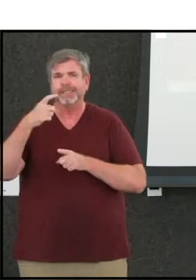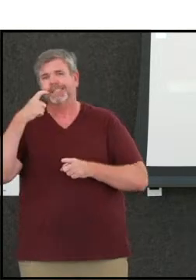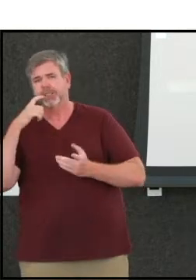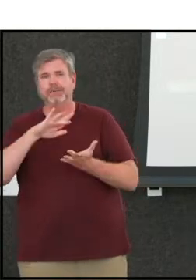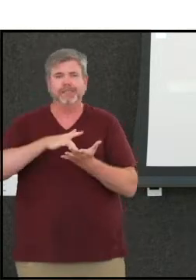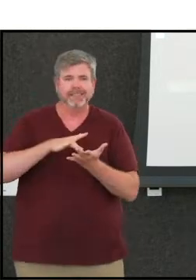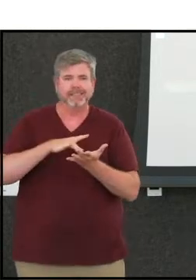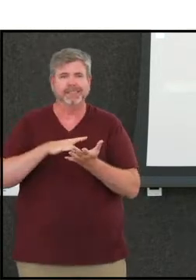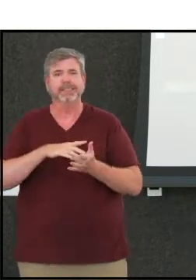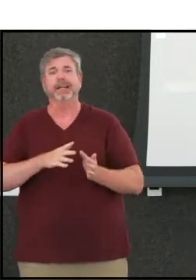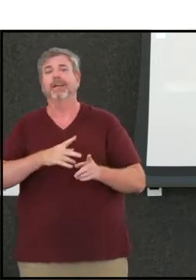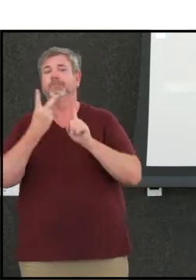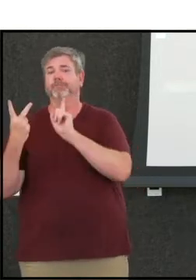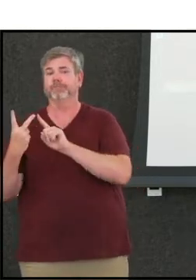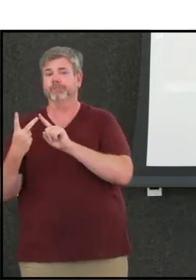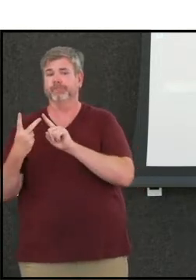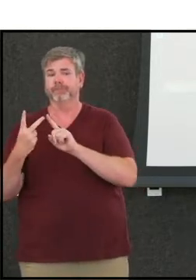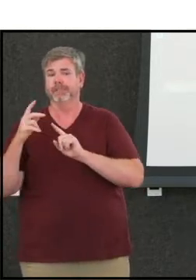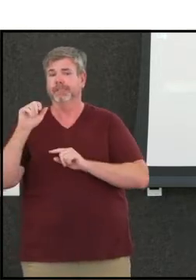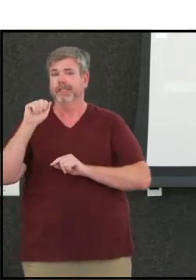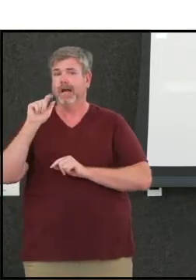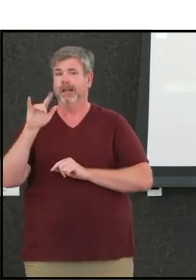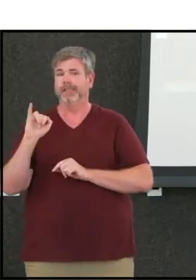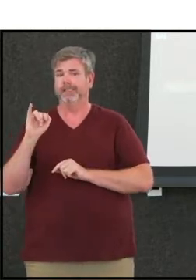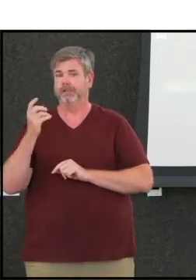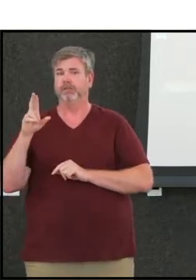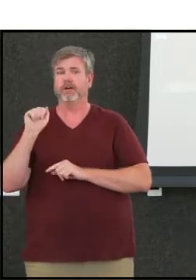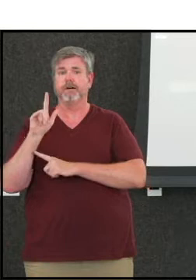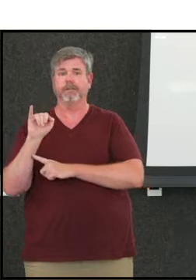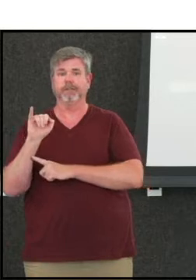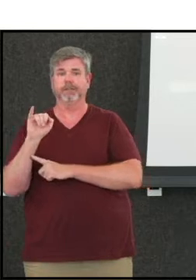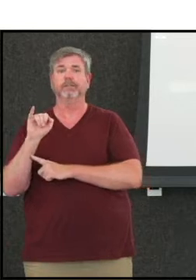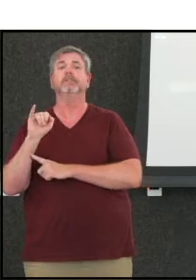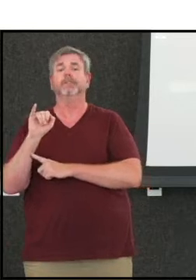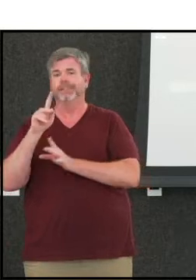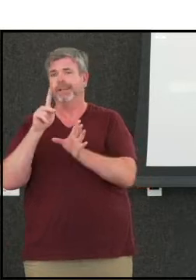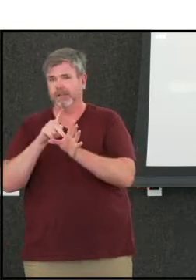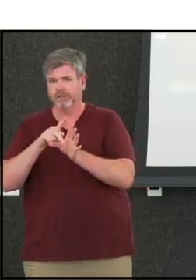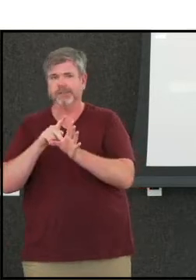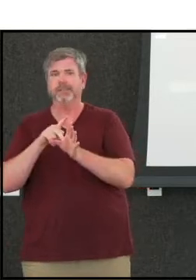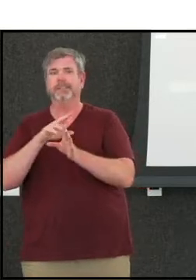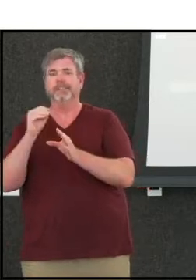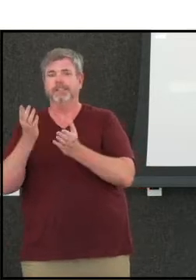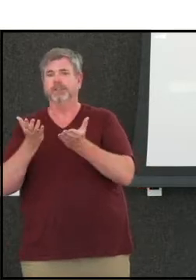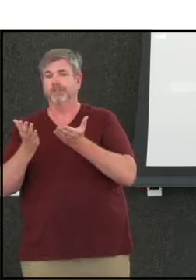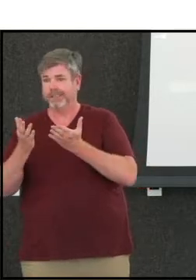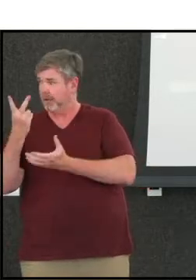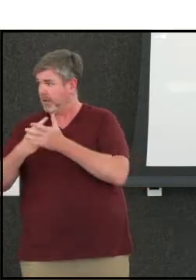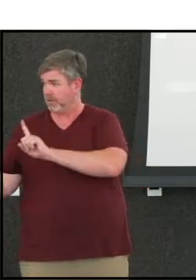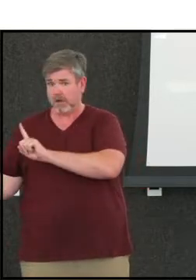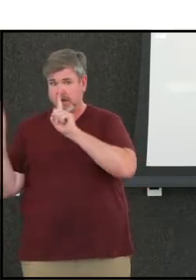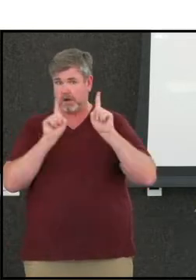Psychiatric Chief of Substance Use Services, and they're going to come together, I think. Is that right? We'll do one at a